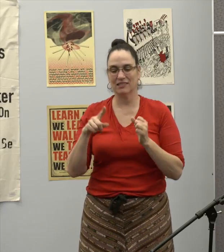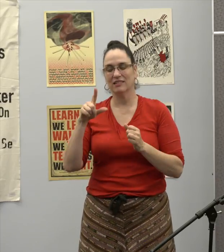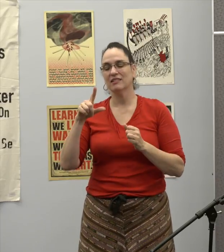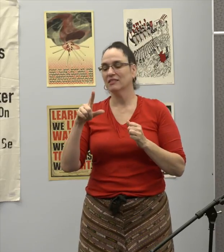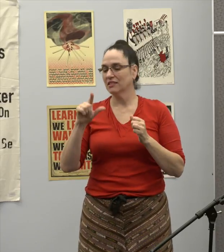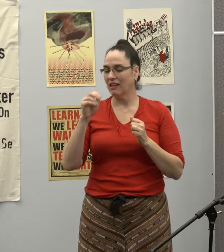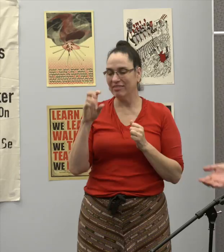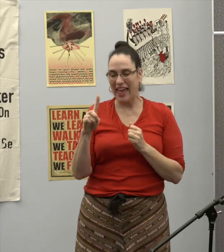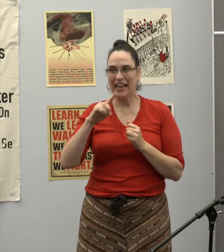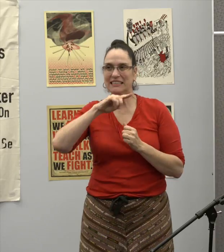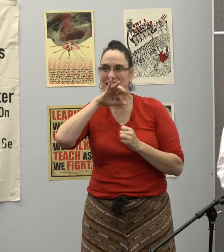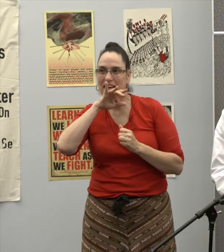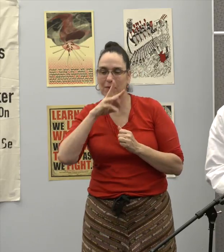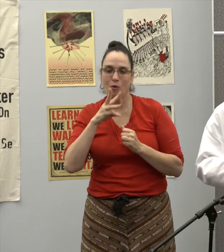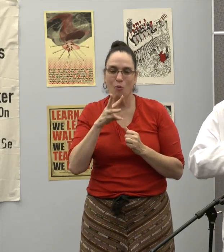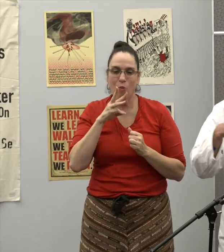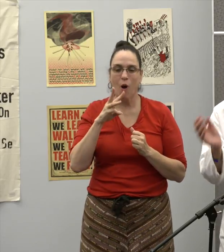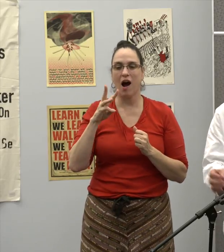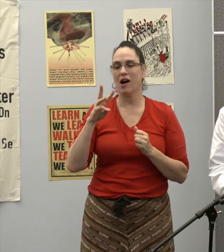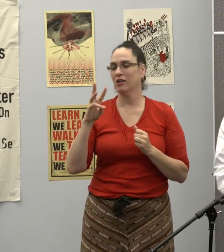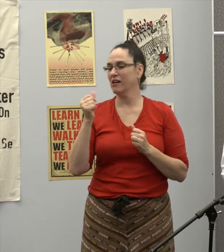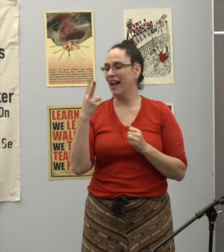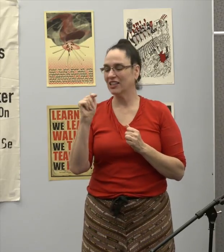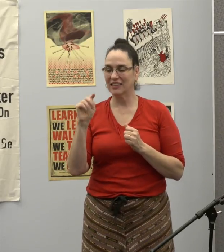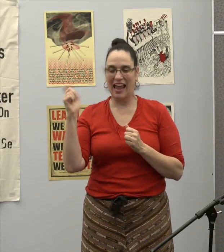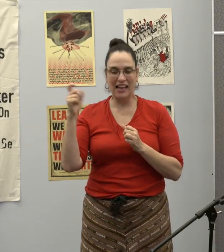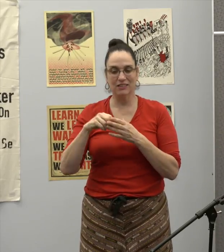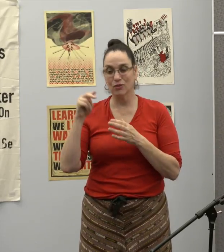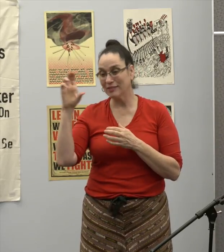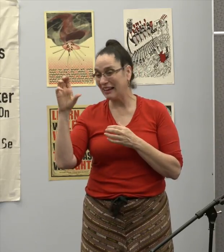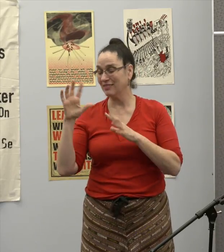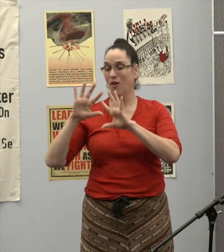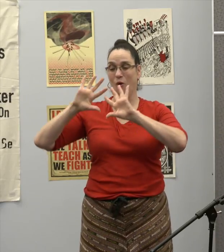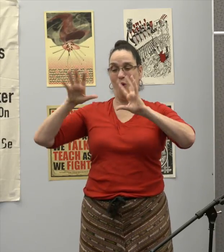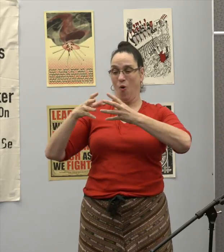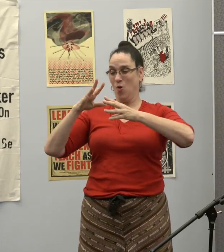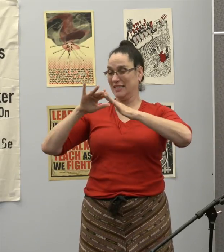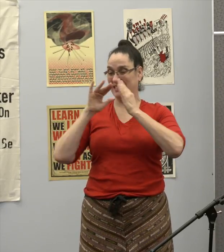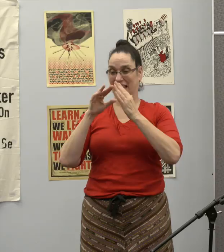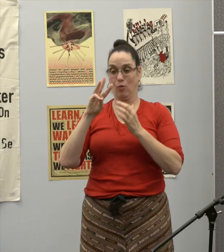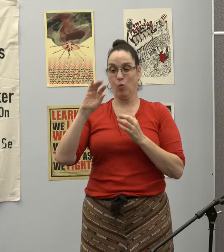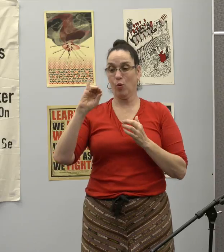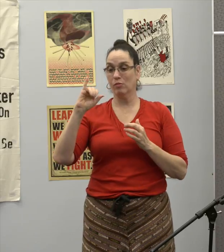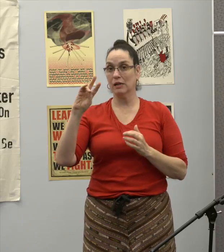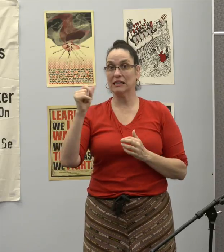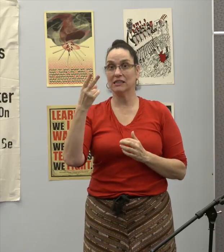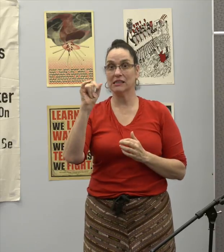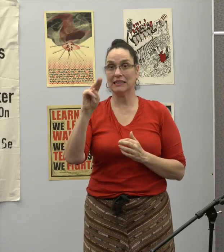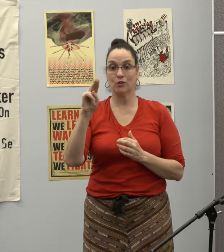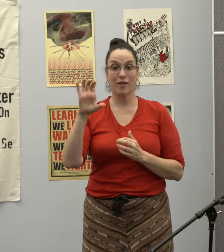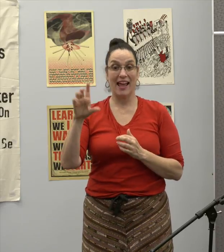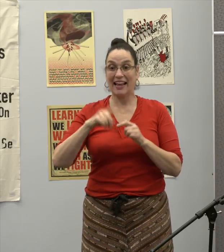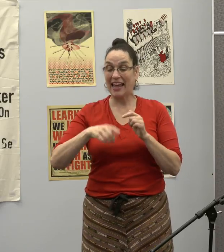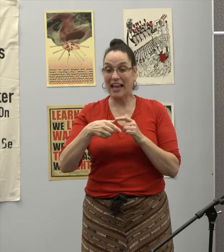water, Agent X in North Carolina, an entire city in Wilmington, North Carolina, can't drink their water because of